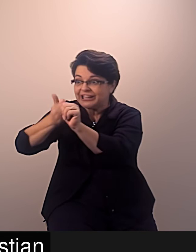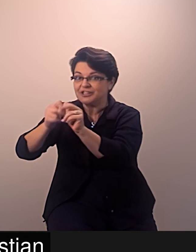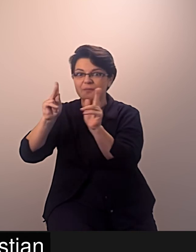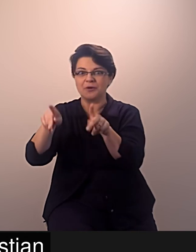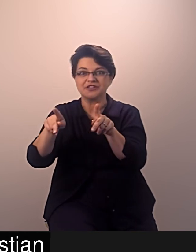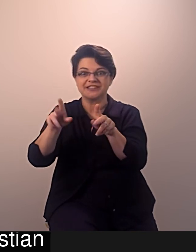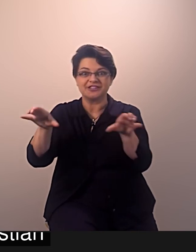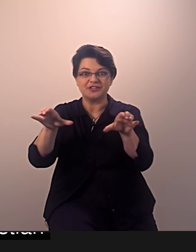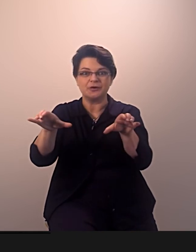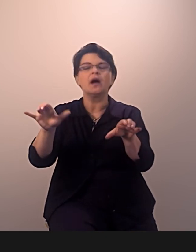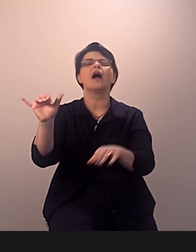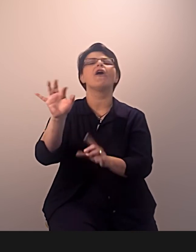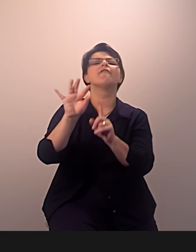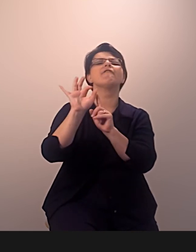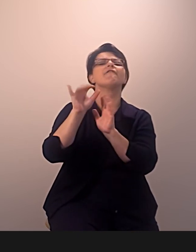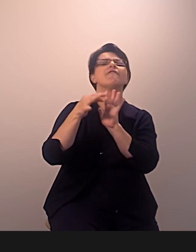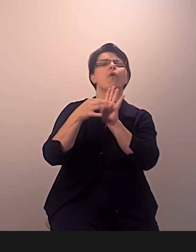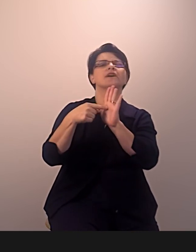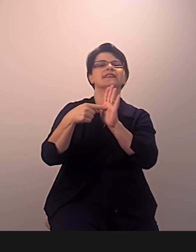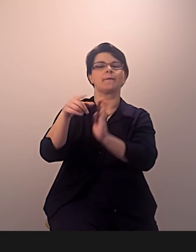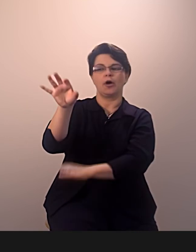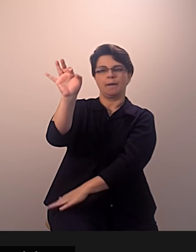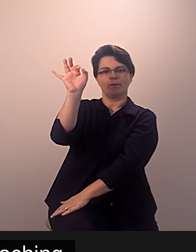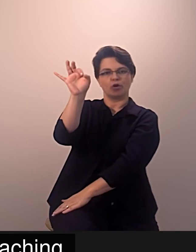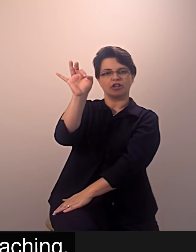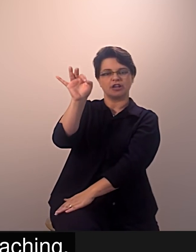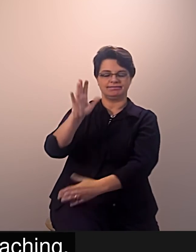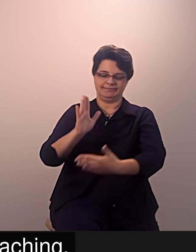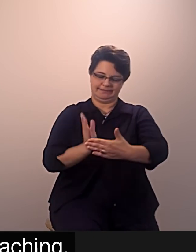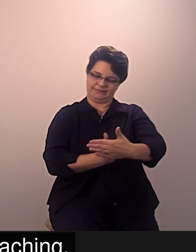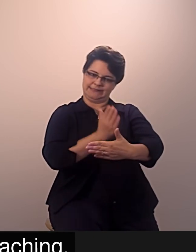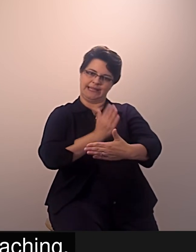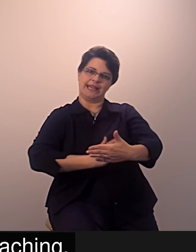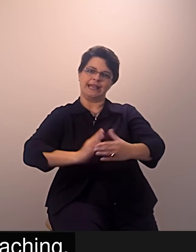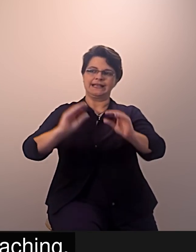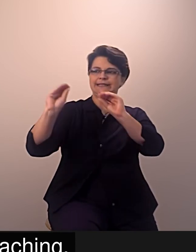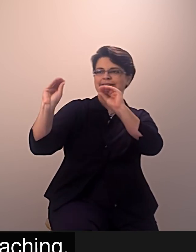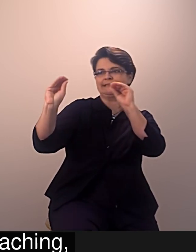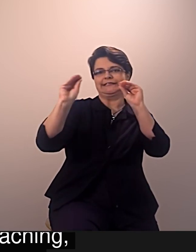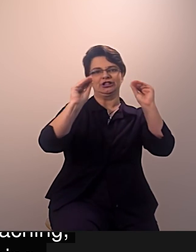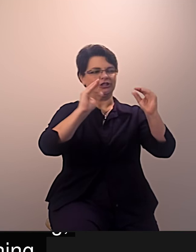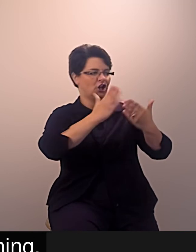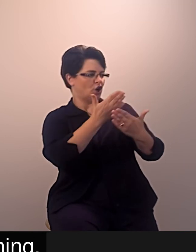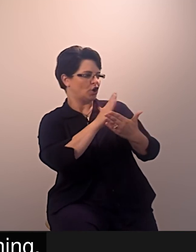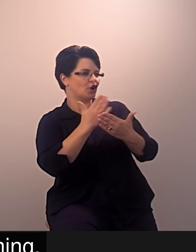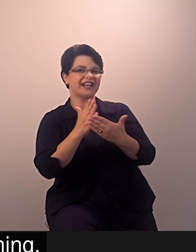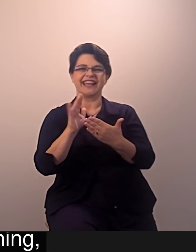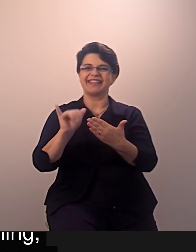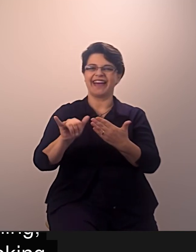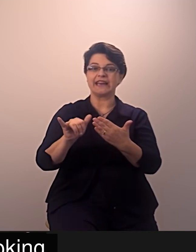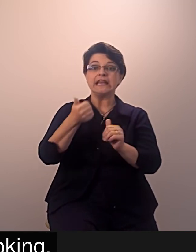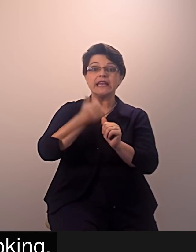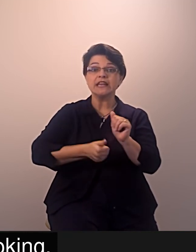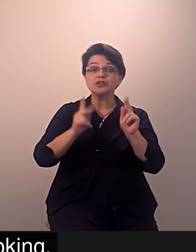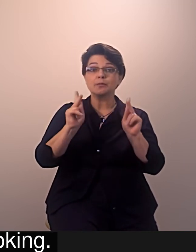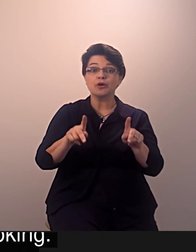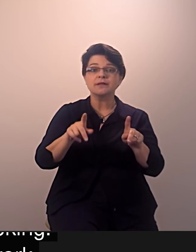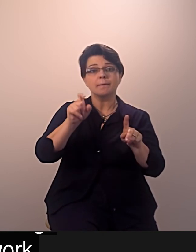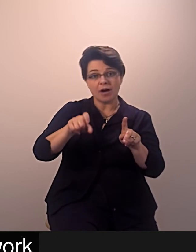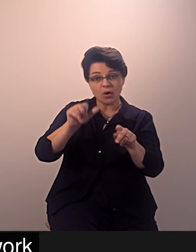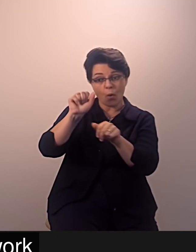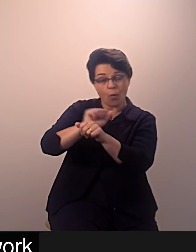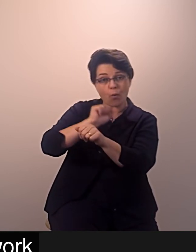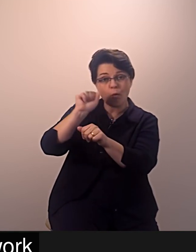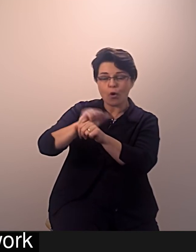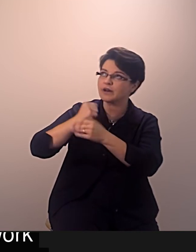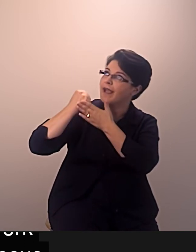example, preaching, singing, teaching, farming, or cooking. Each must work for the Lord Jesus